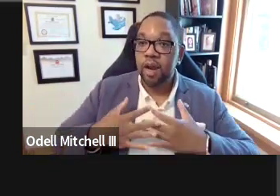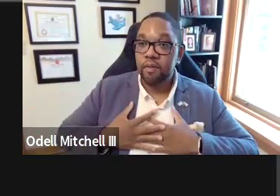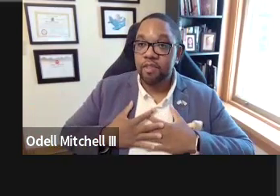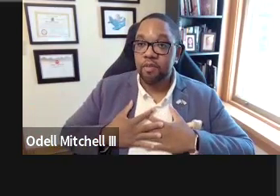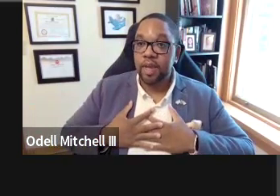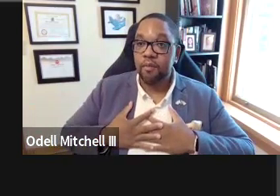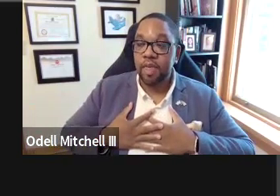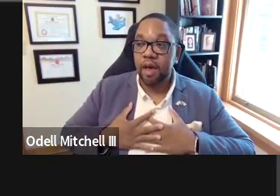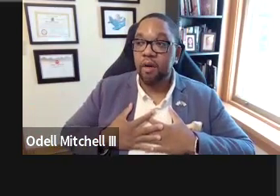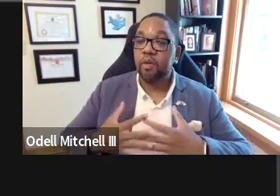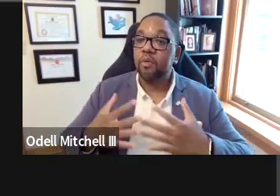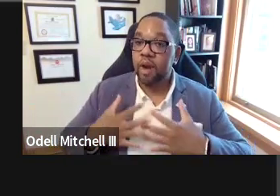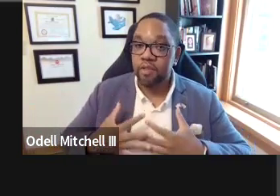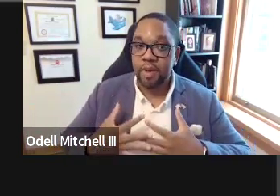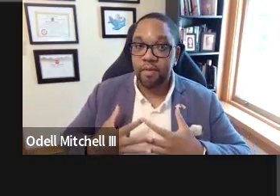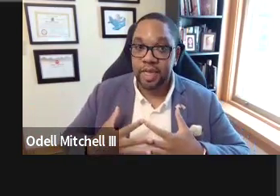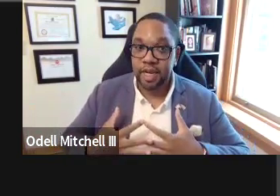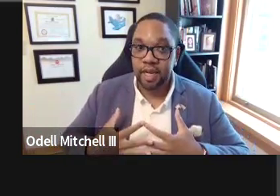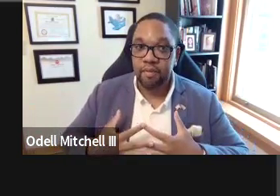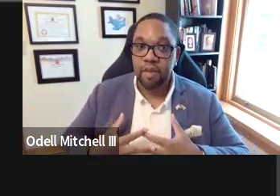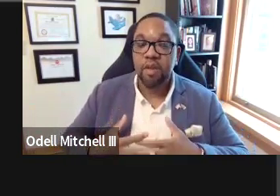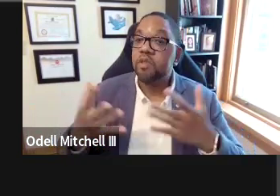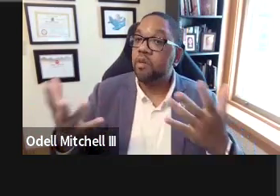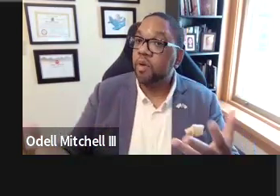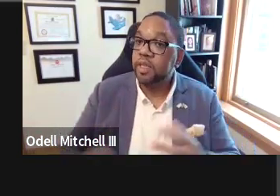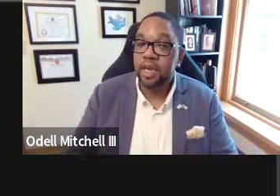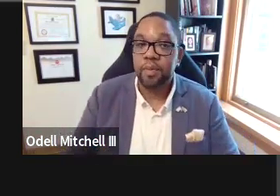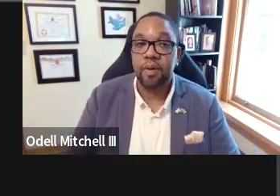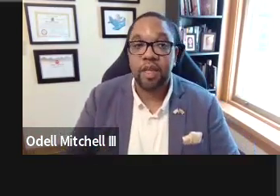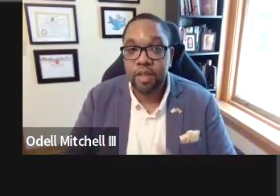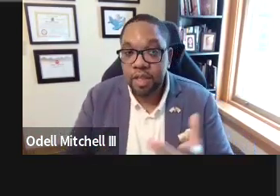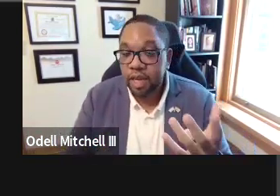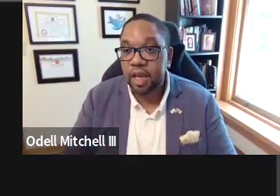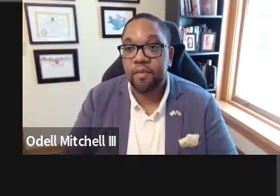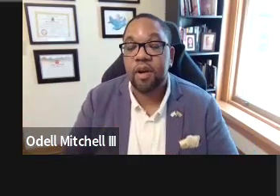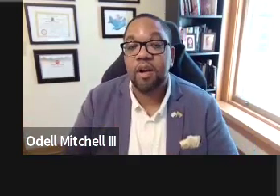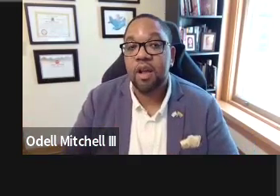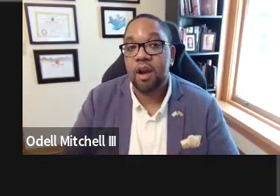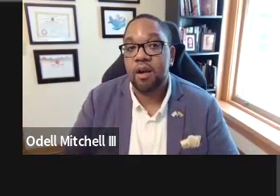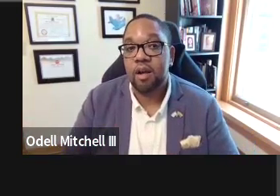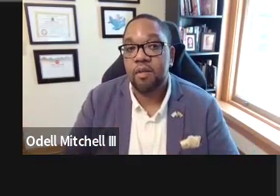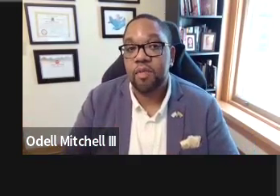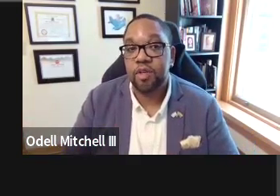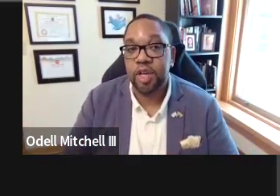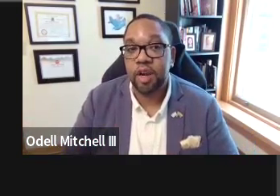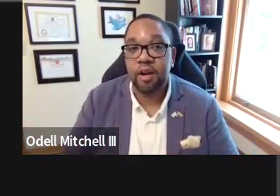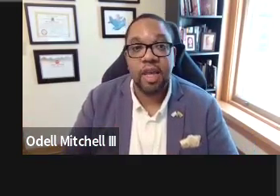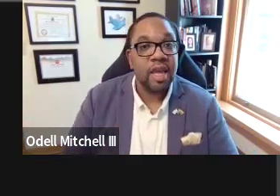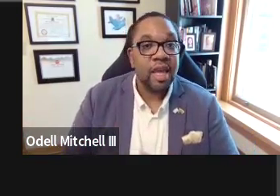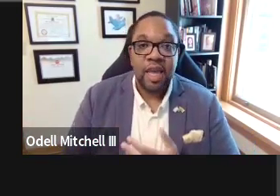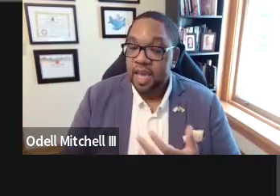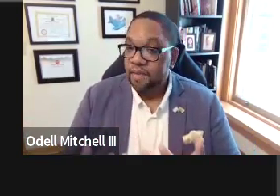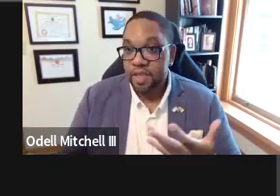What rights are being withheld or rights am I retaining? So for example, as we see in kind of our version